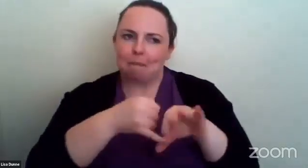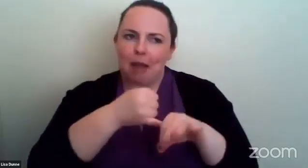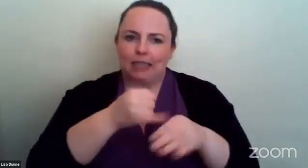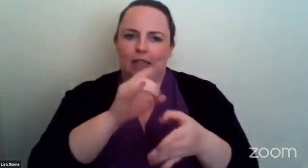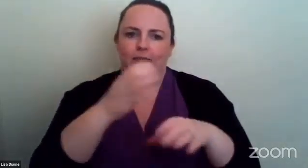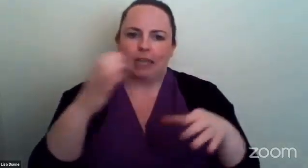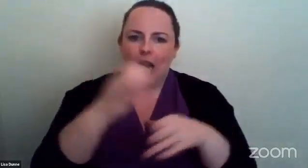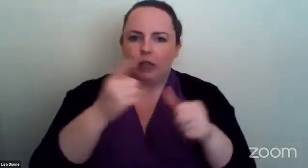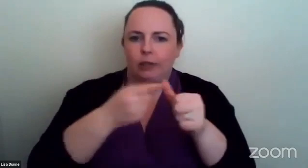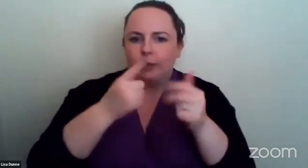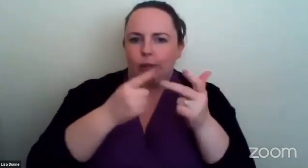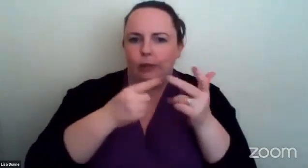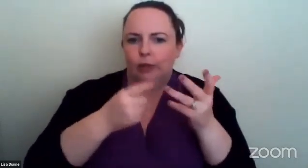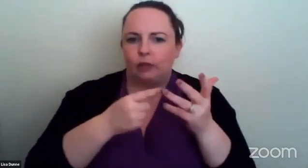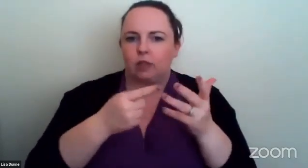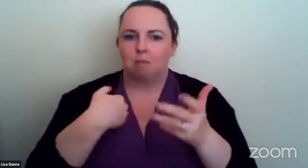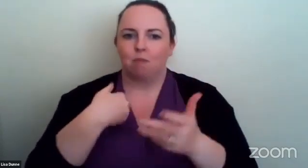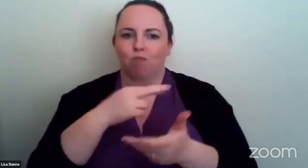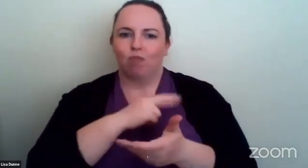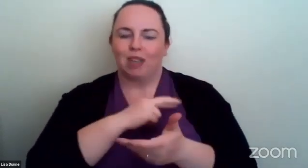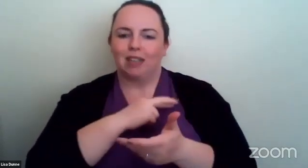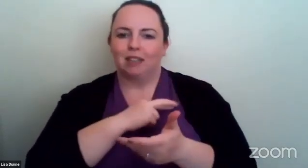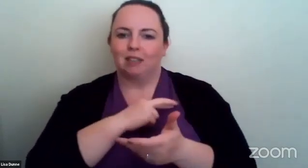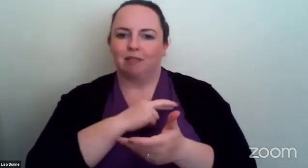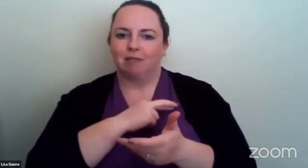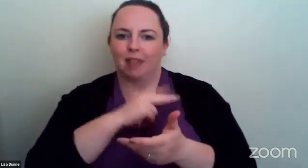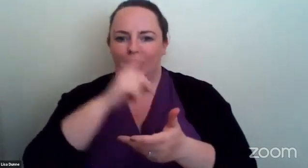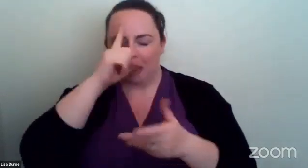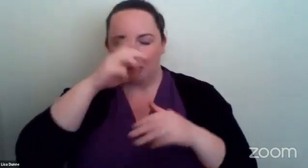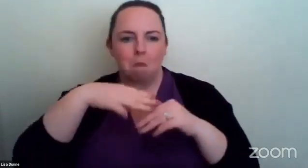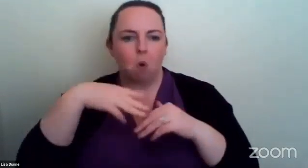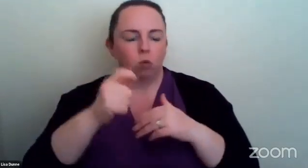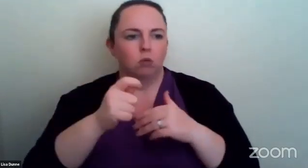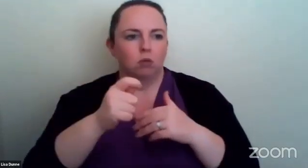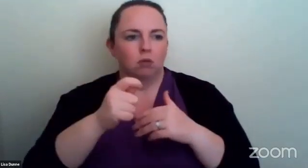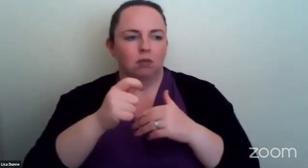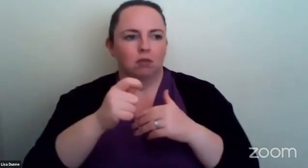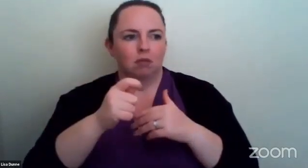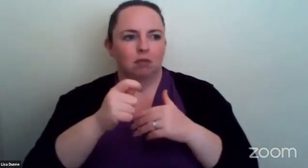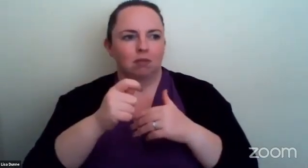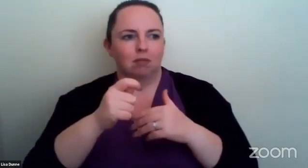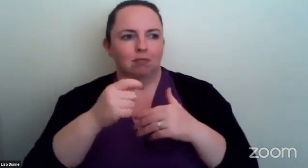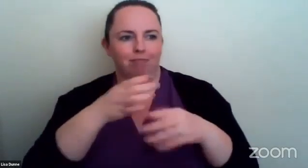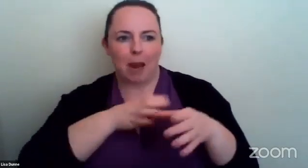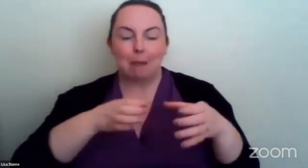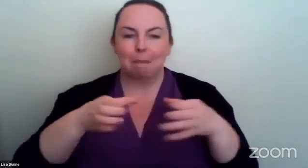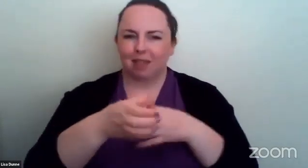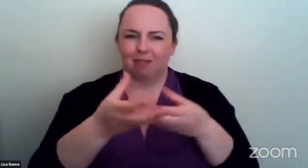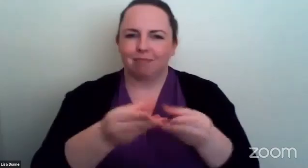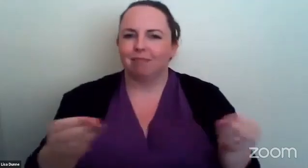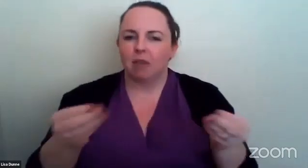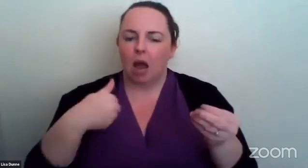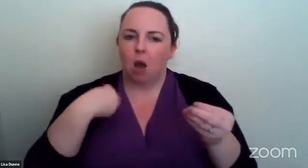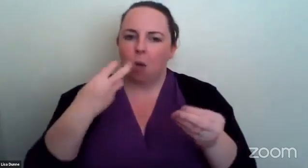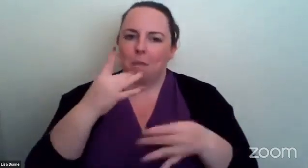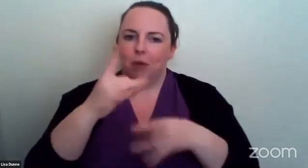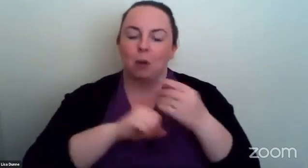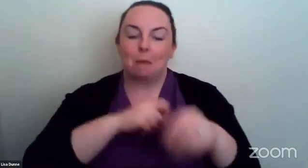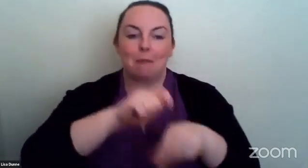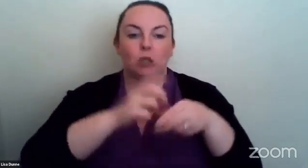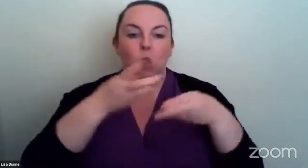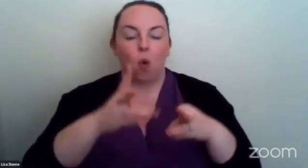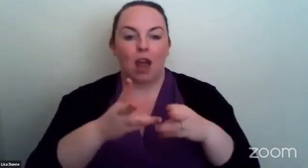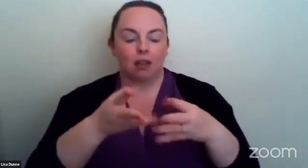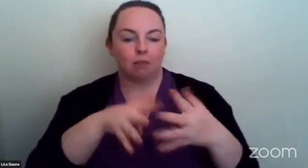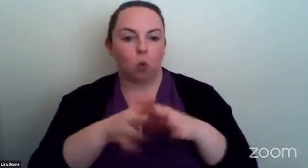and really dehumanizing the most empathetic aspect about them. We ensured that in terms of the best way to interact with disabled